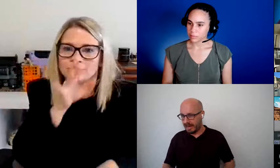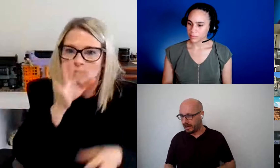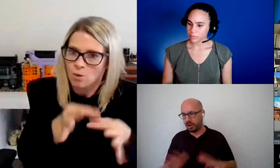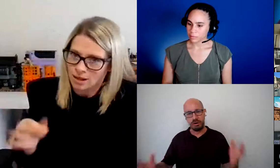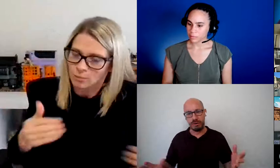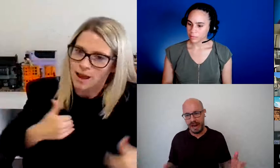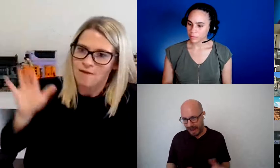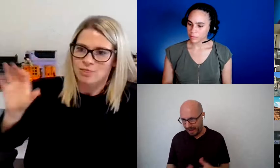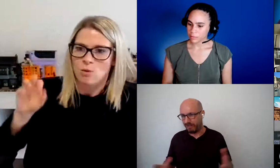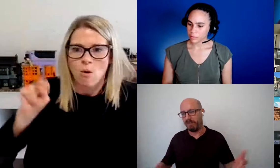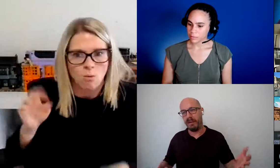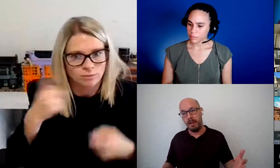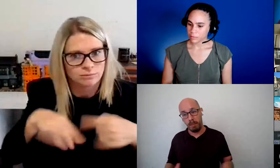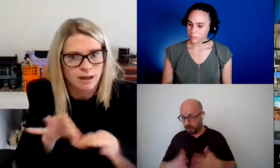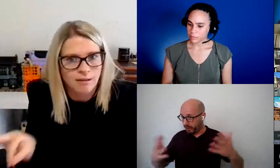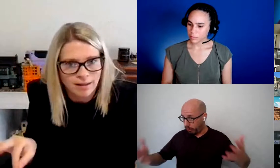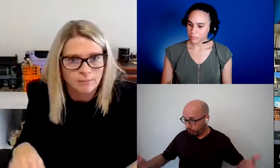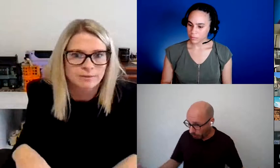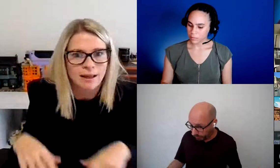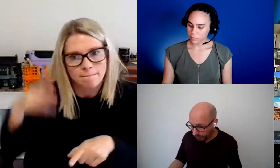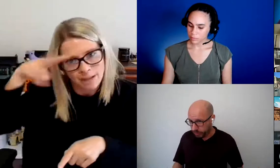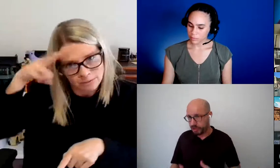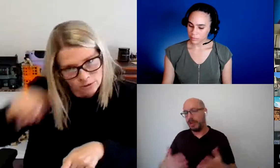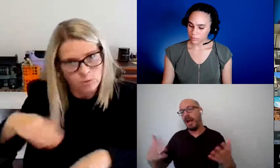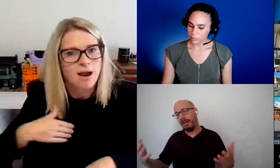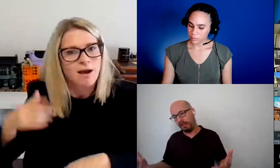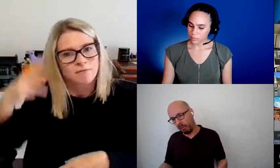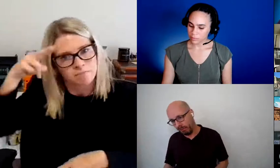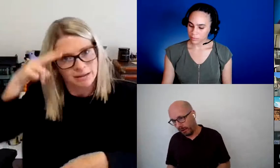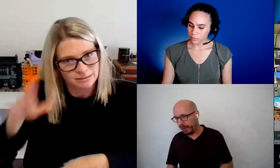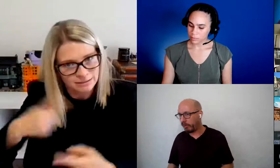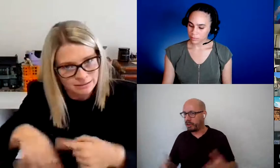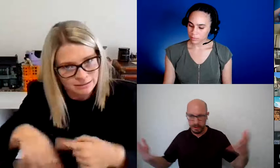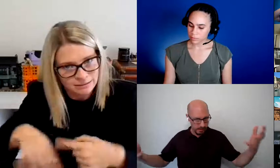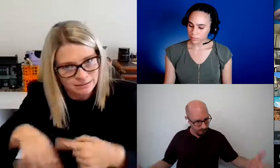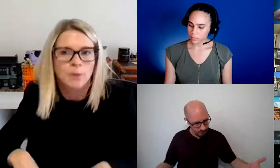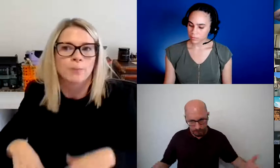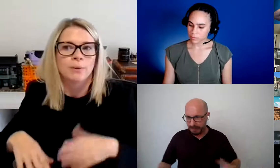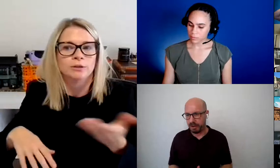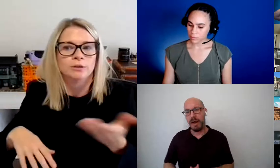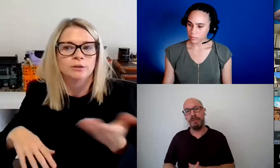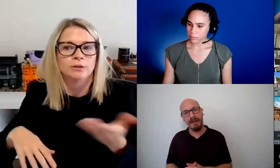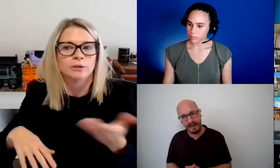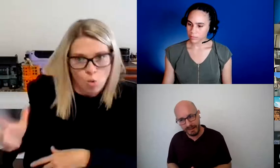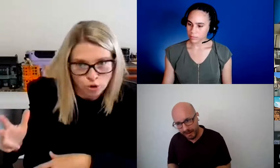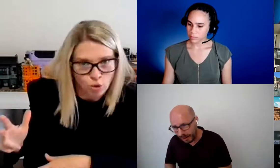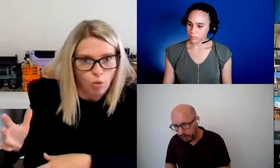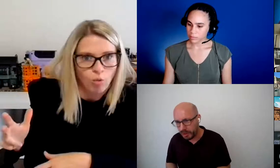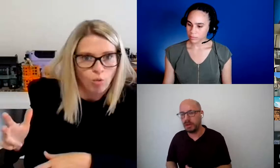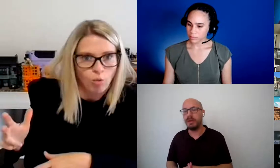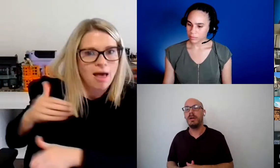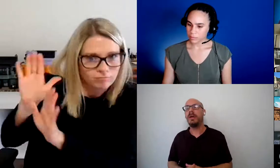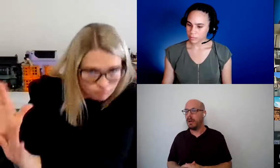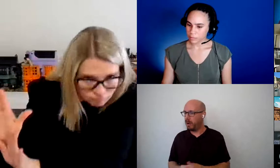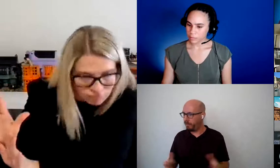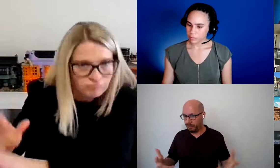And each country has, much like their own spoken language, has their own sign language. You know, Mexico has Mexican Sign Language, you know.